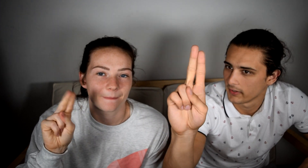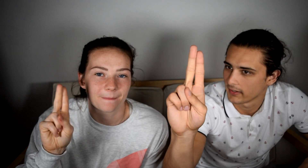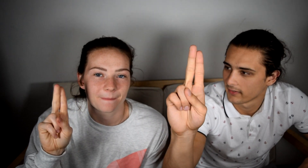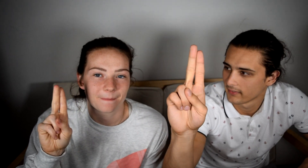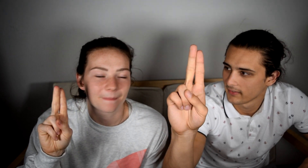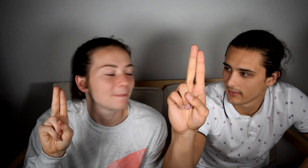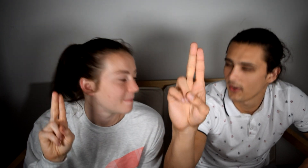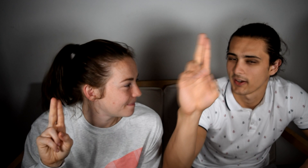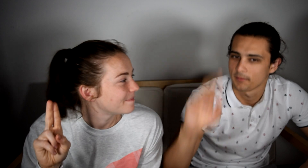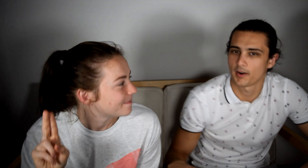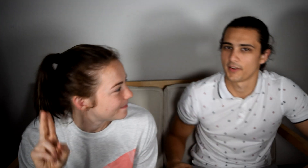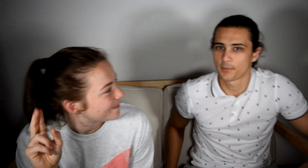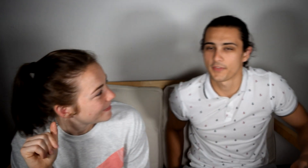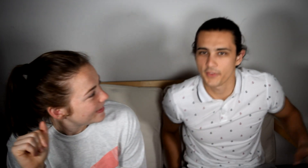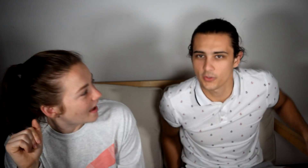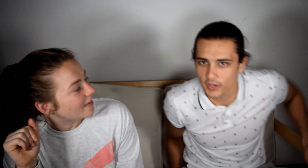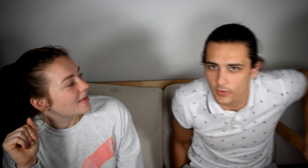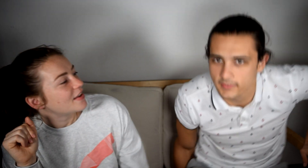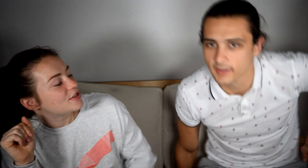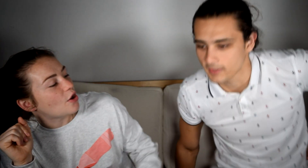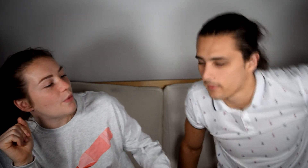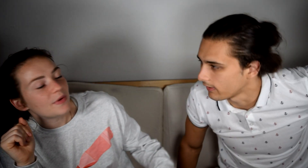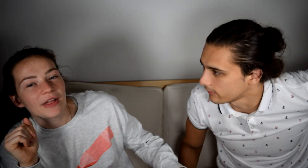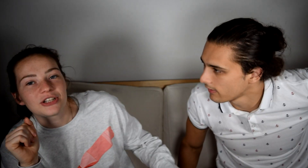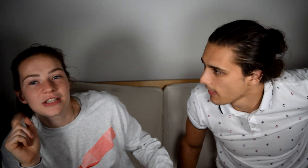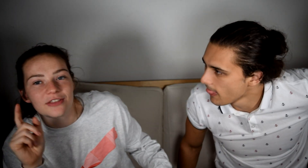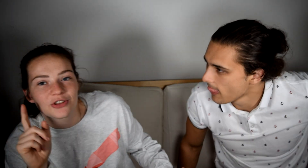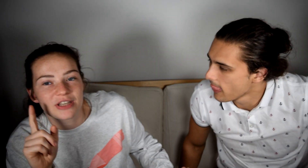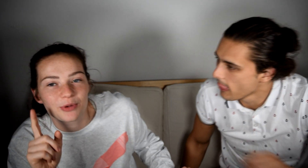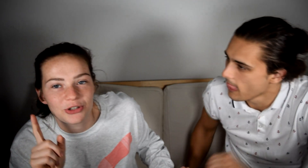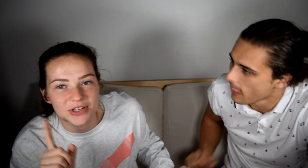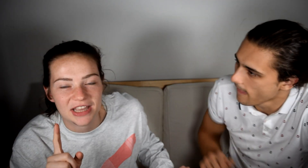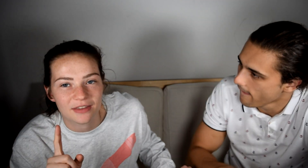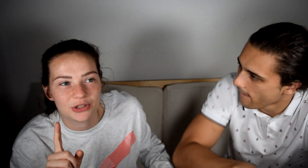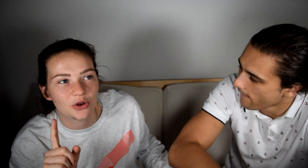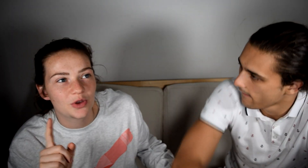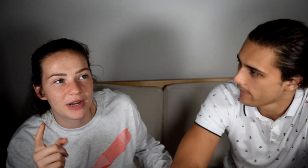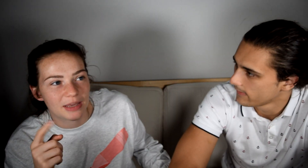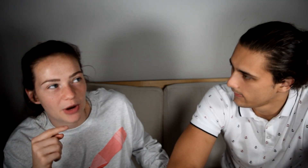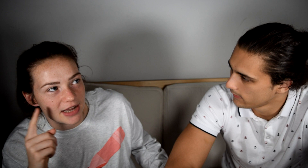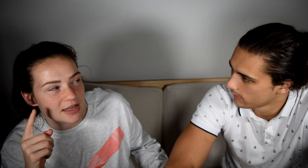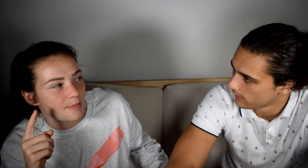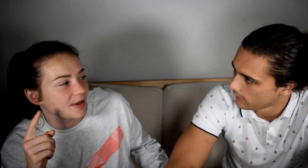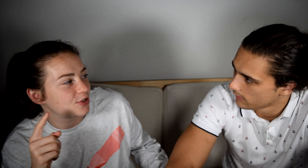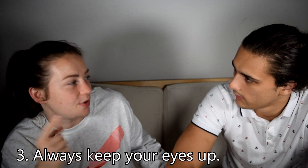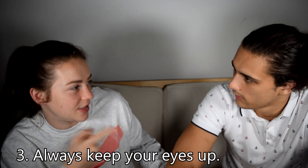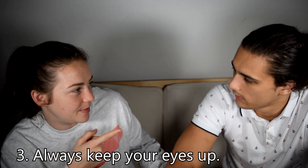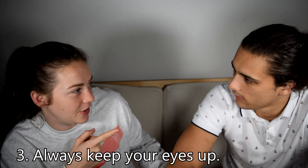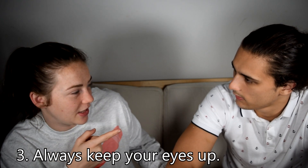again. Okay, perfect. Thank you. Okay, what's the next step? So, well, just another tip when you're doing sign language, you want to keep your eyes up because you're always going to be looking and